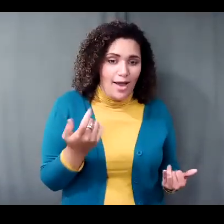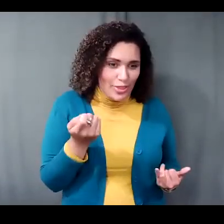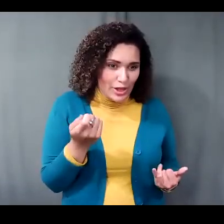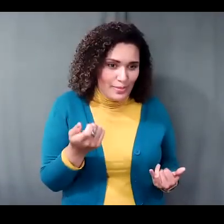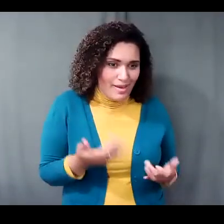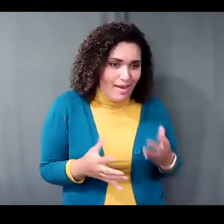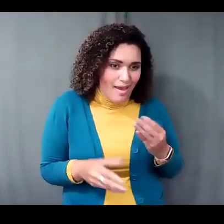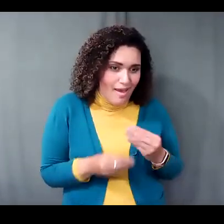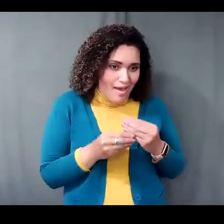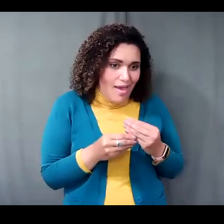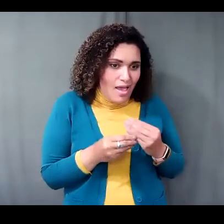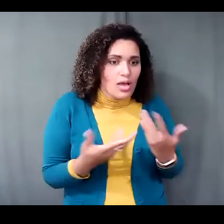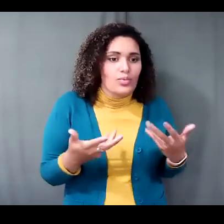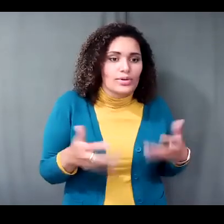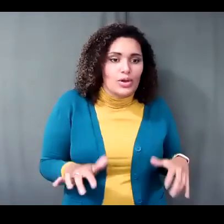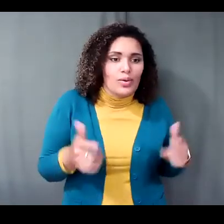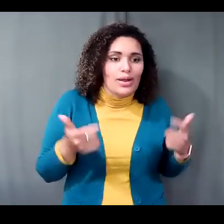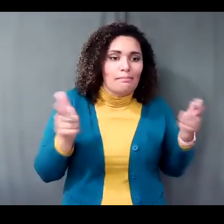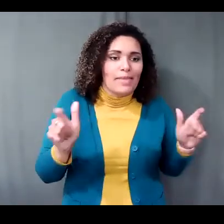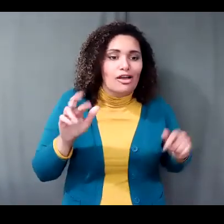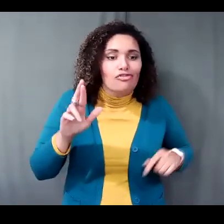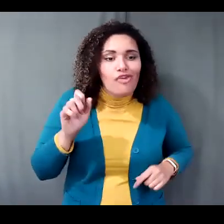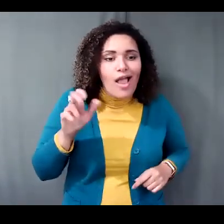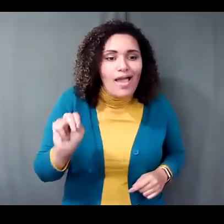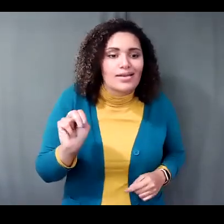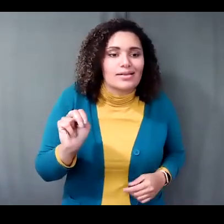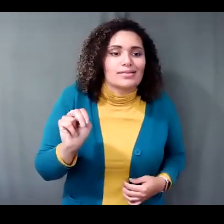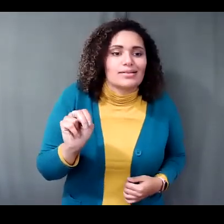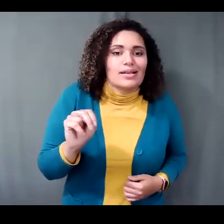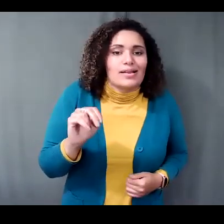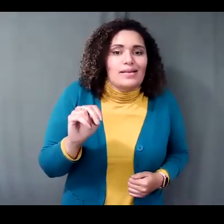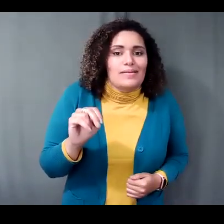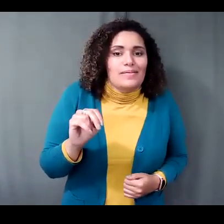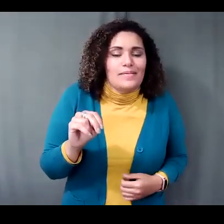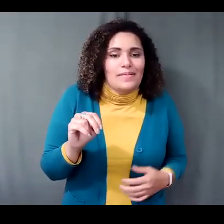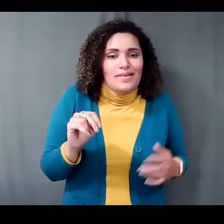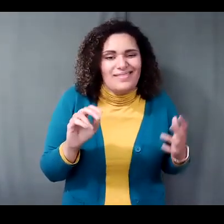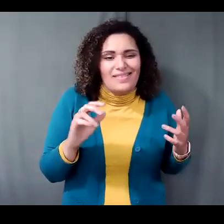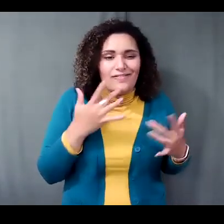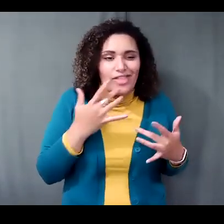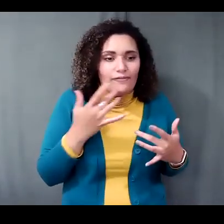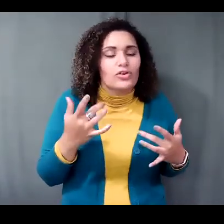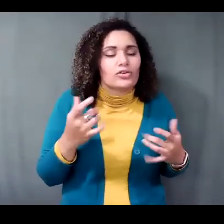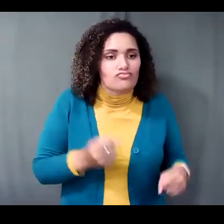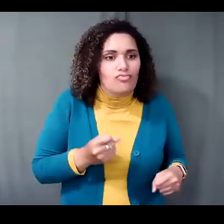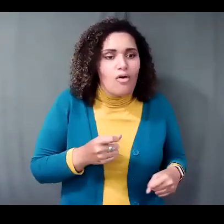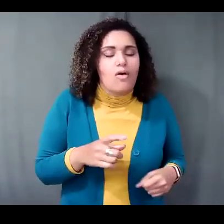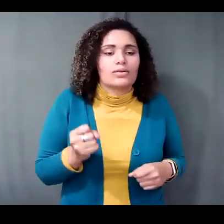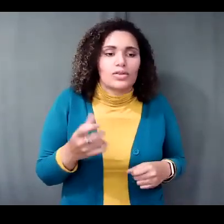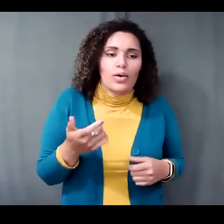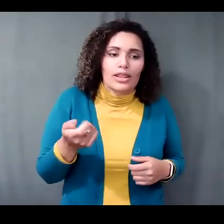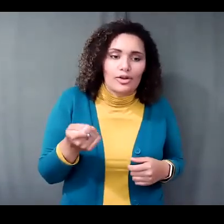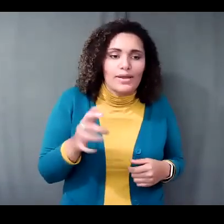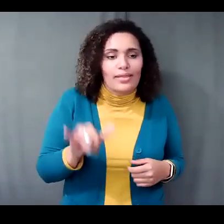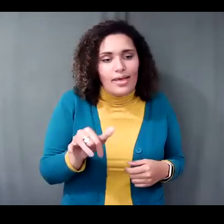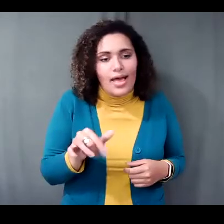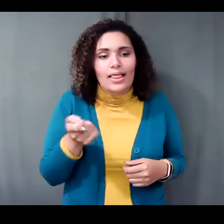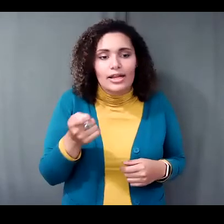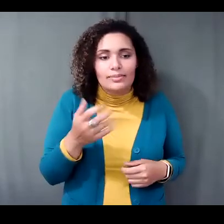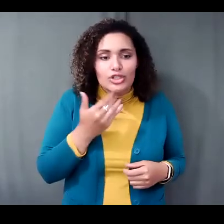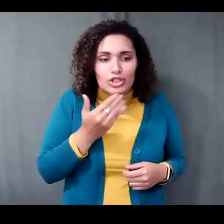hand sanitizer for when they had huge when there was a big shortage of that. Yeah. So we just had to buy some more to replace that. But